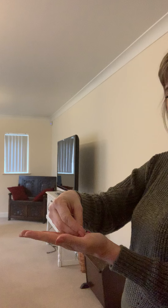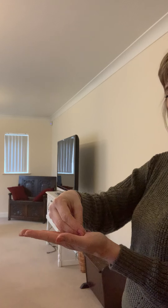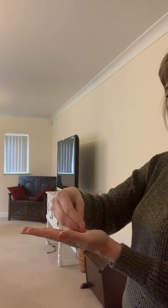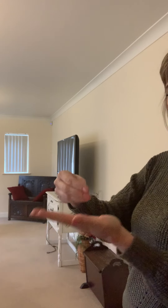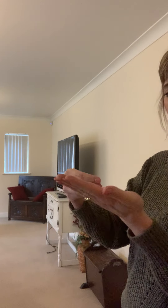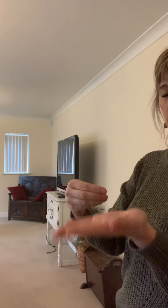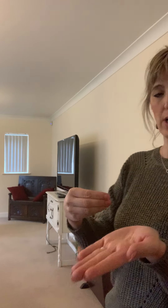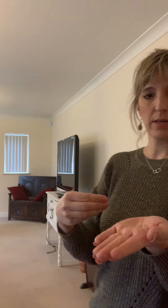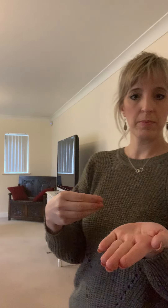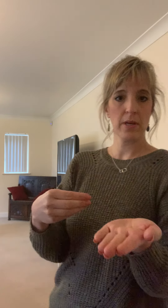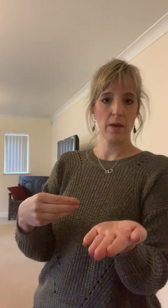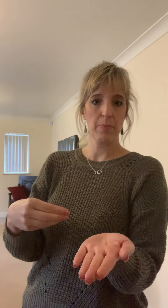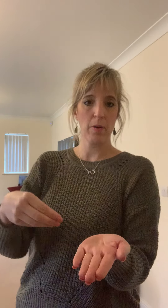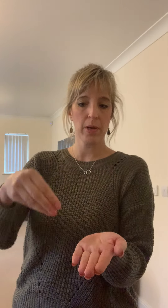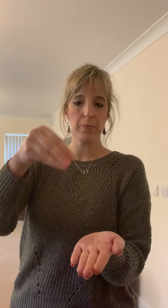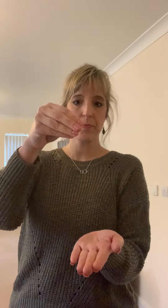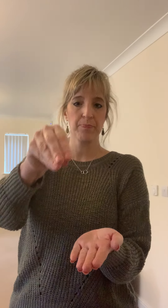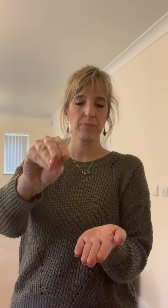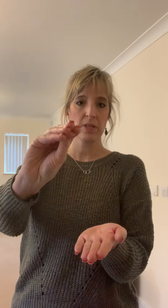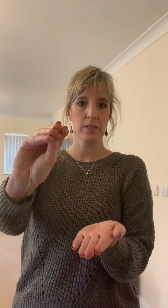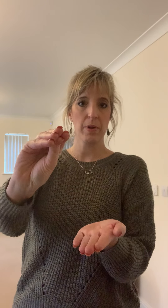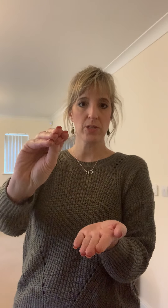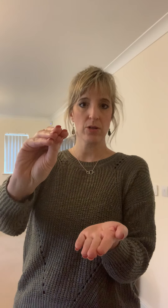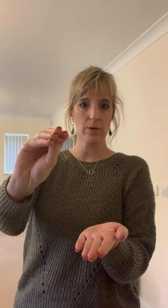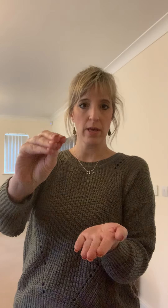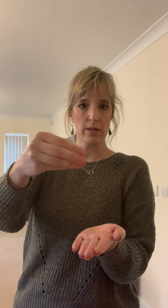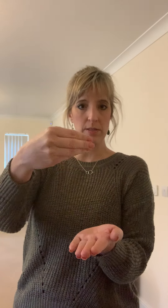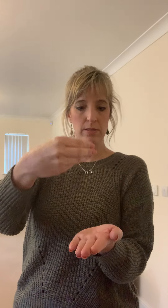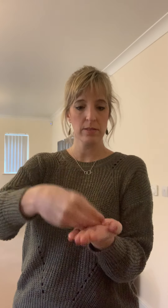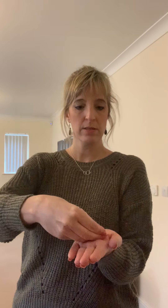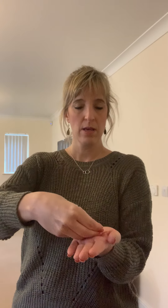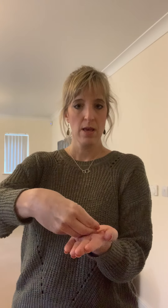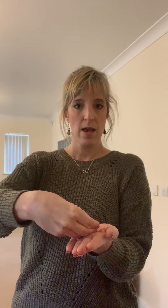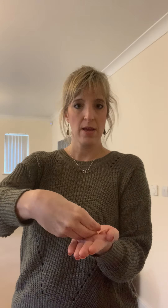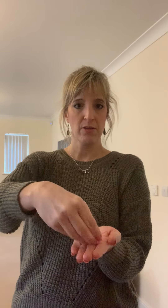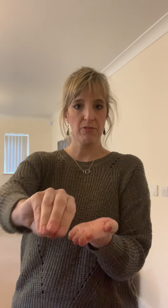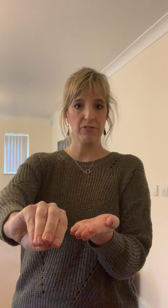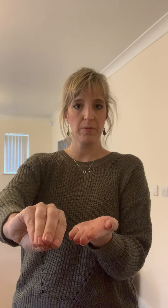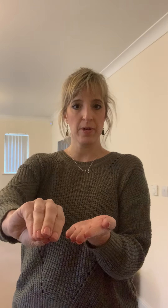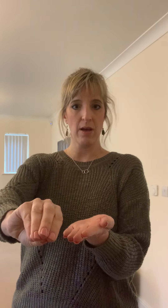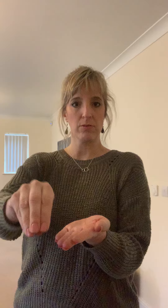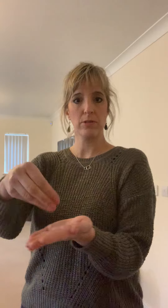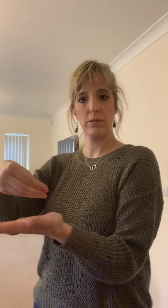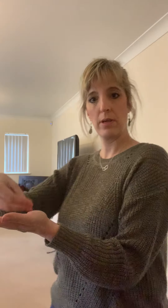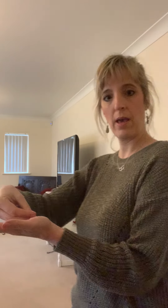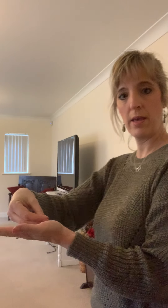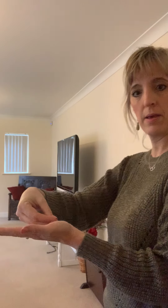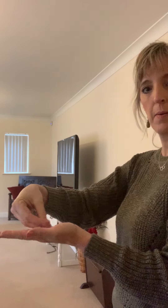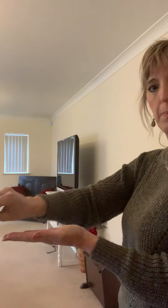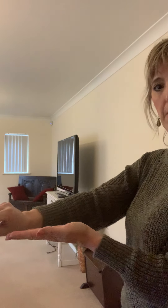So you take your non-dominant hand, palm up, smashed O hand, and you flip it out, okay?